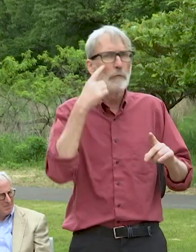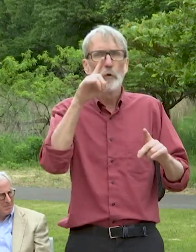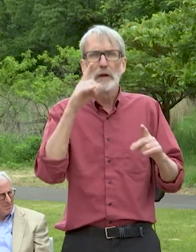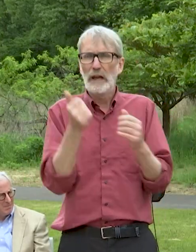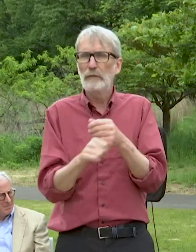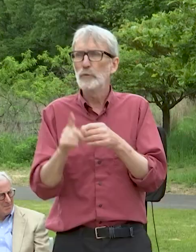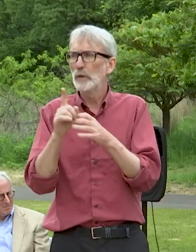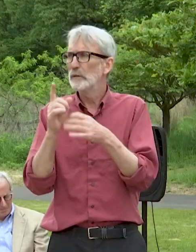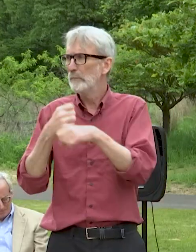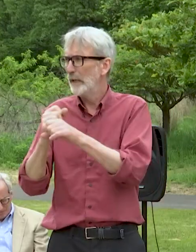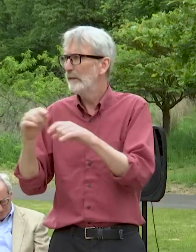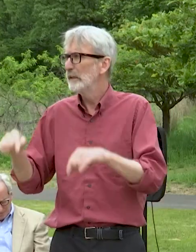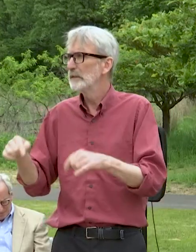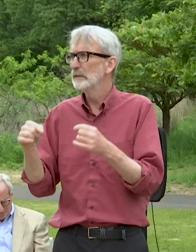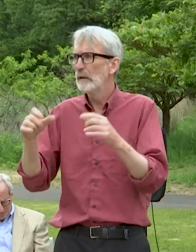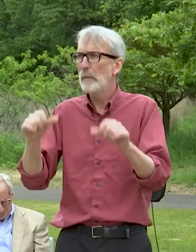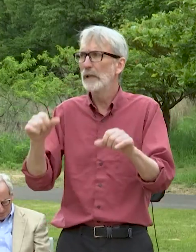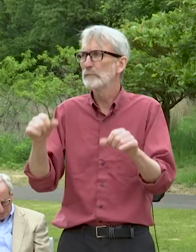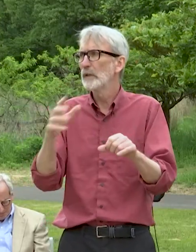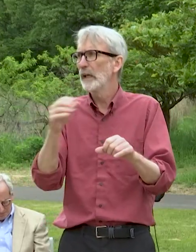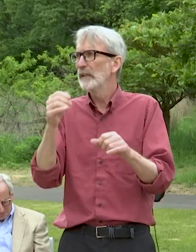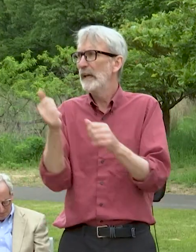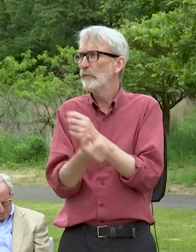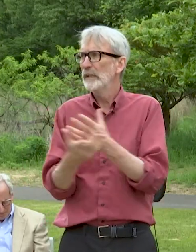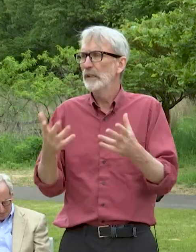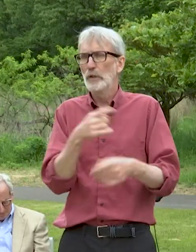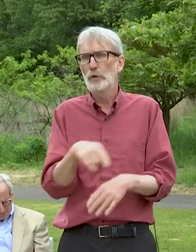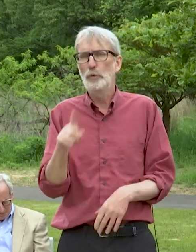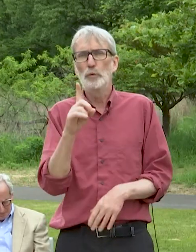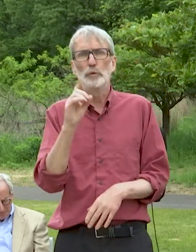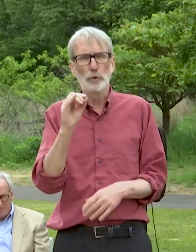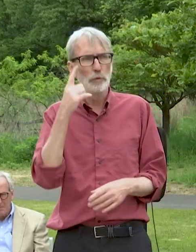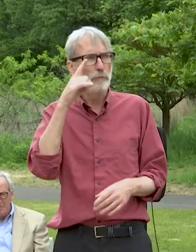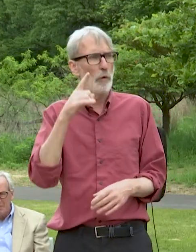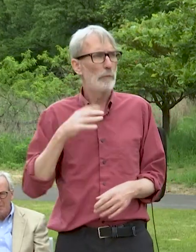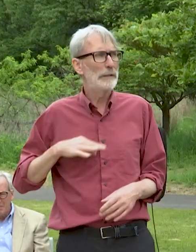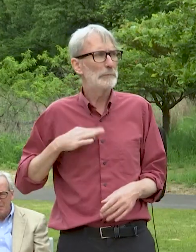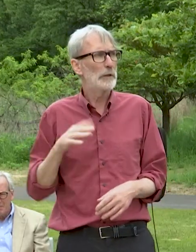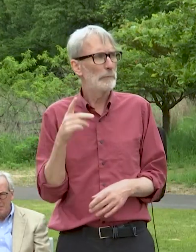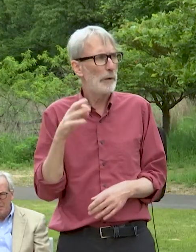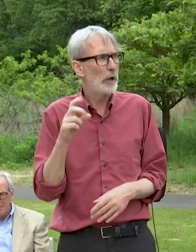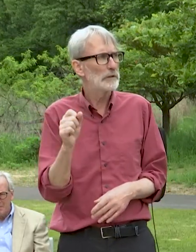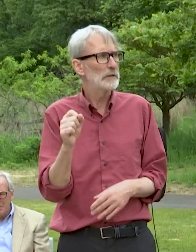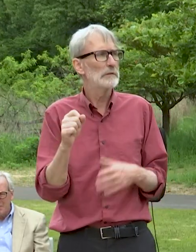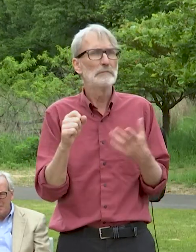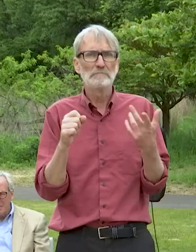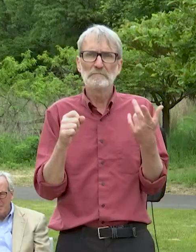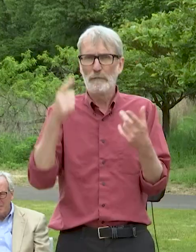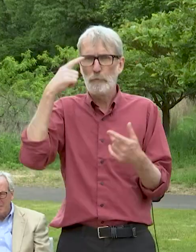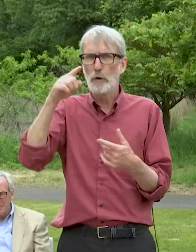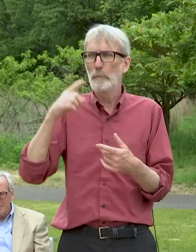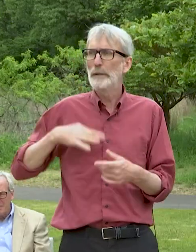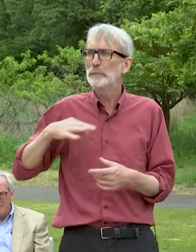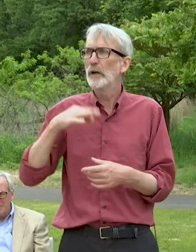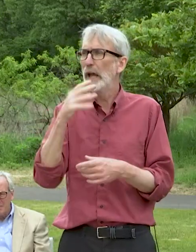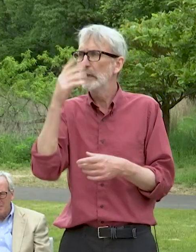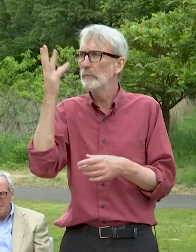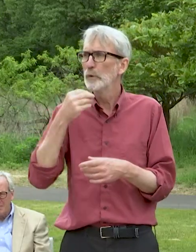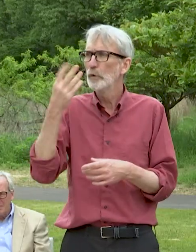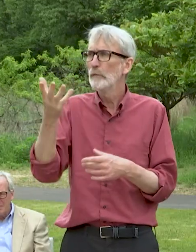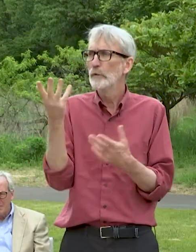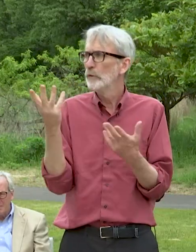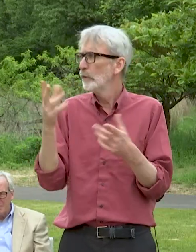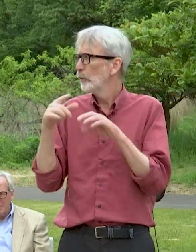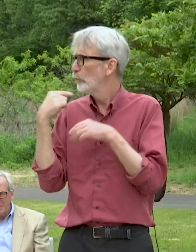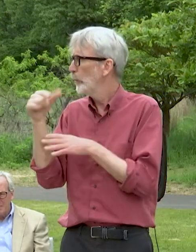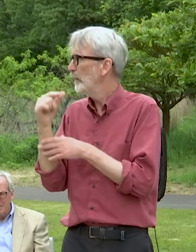have made this possible and for all that you do for the Pittsburgh Parks Conservancy, for the City of Pittsburgh, and for our beautiful green spaces